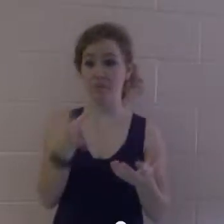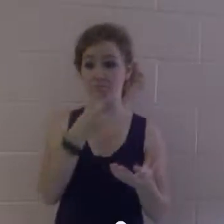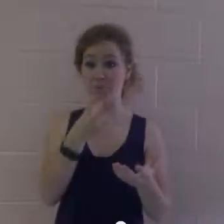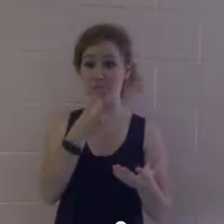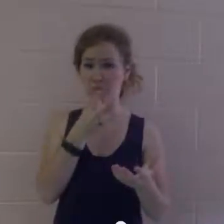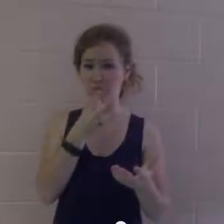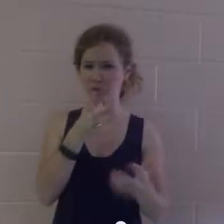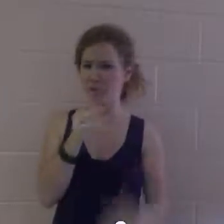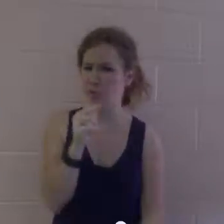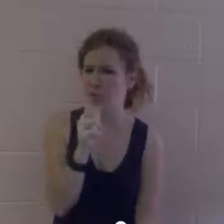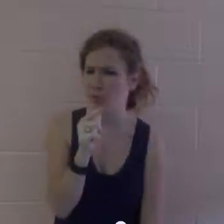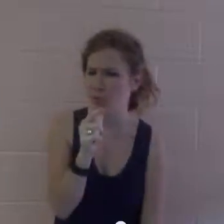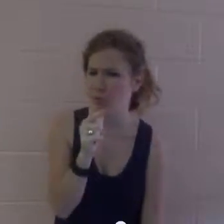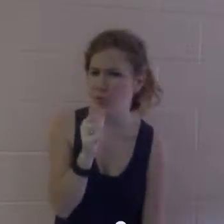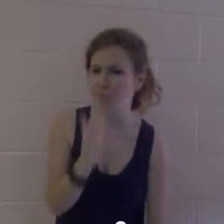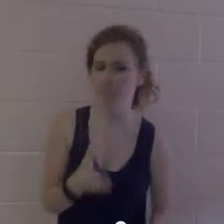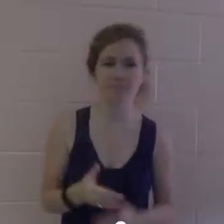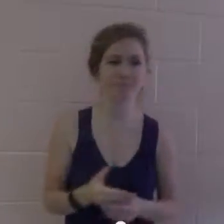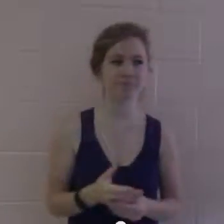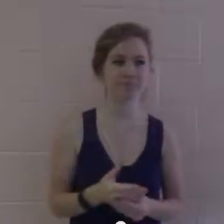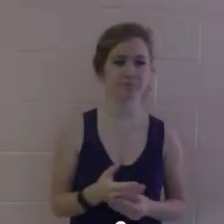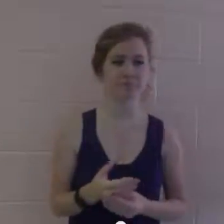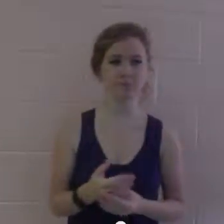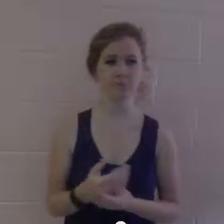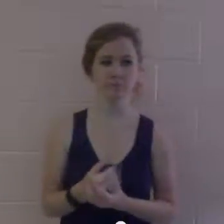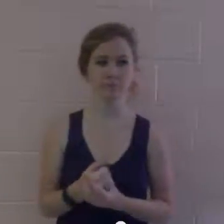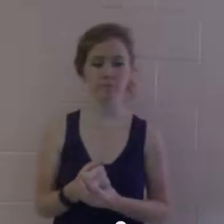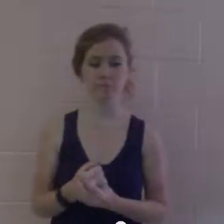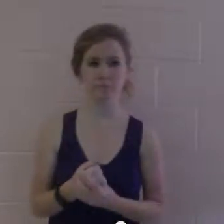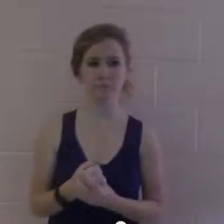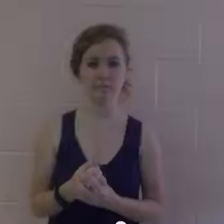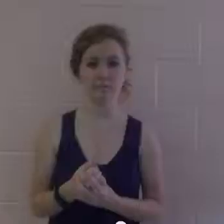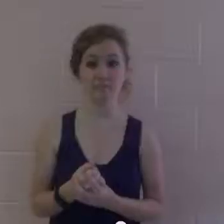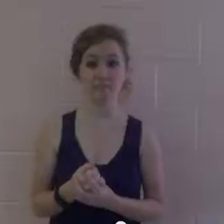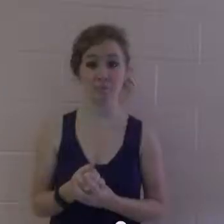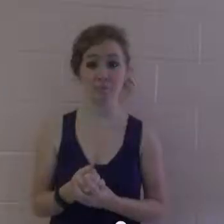It all depends on who your mother is.